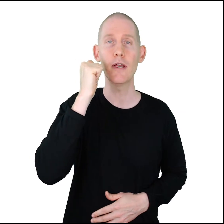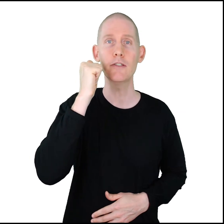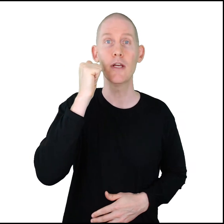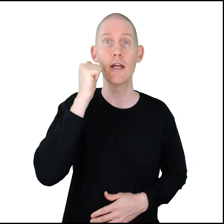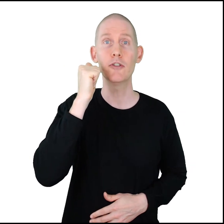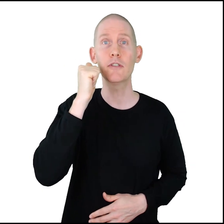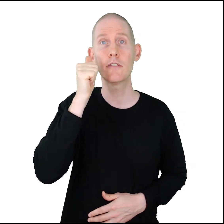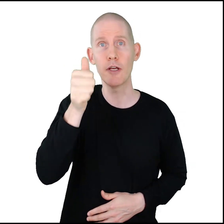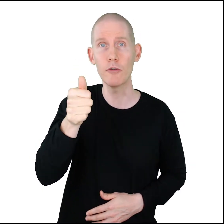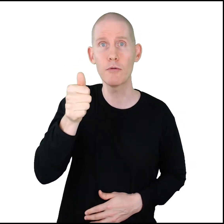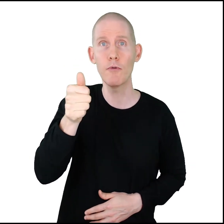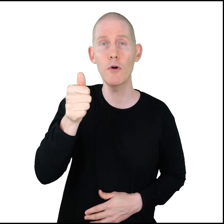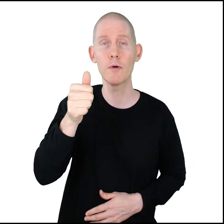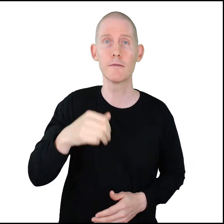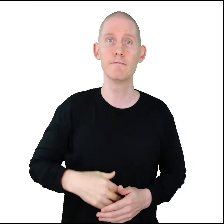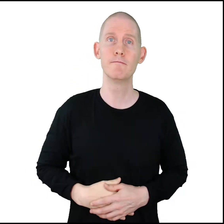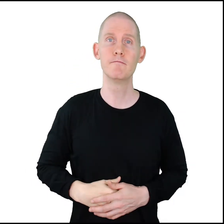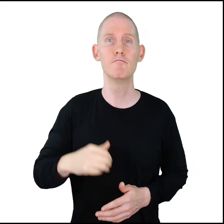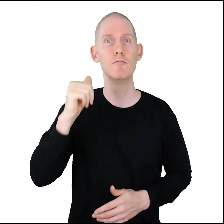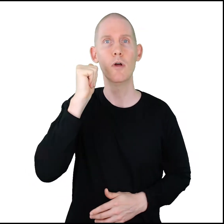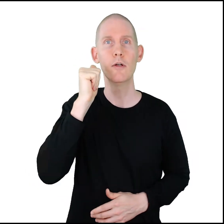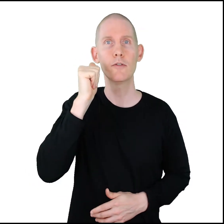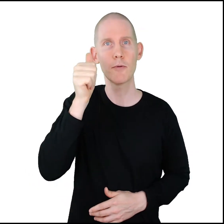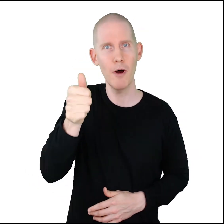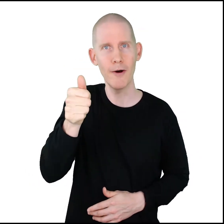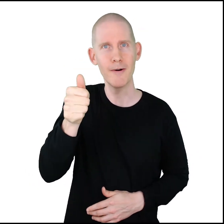face and just tilt forward. Tomorrow.